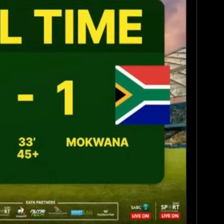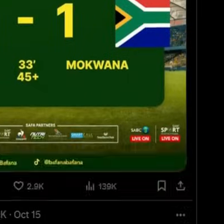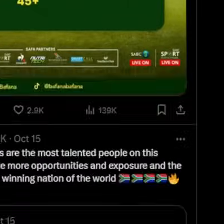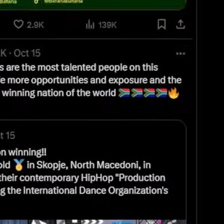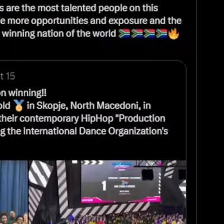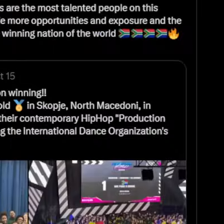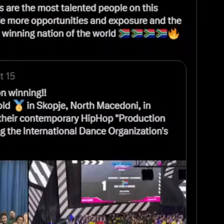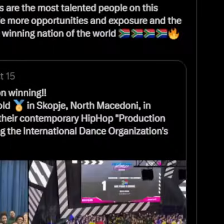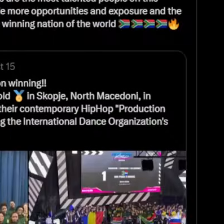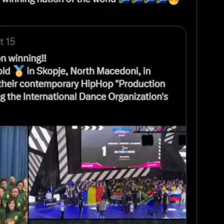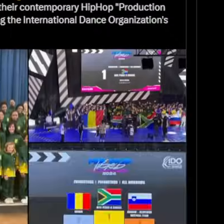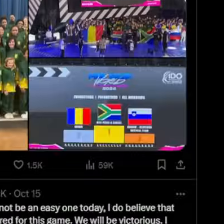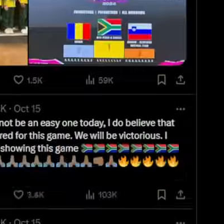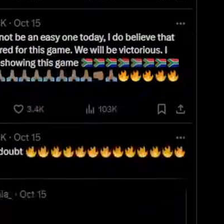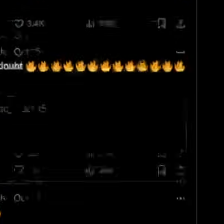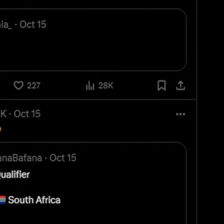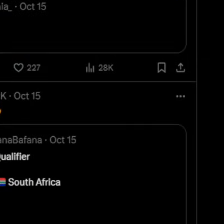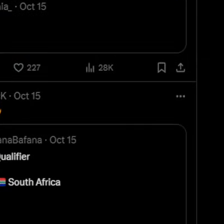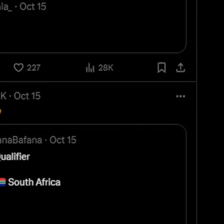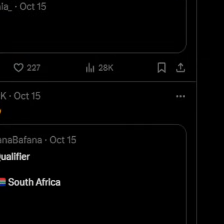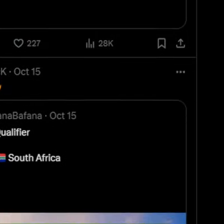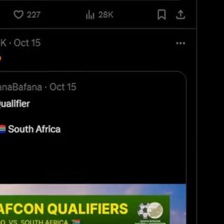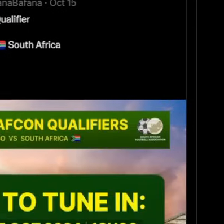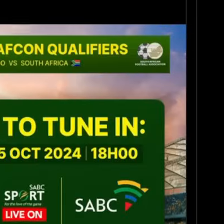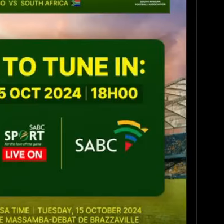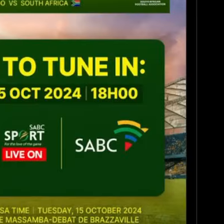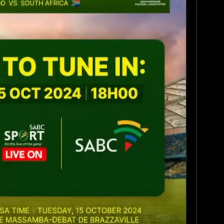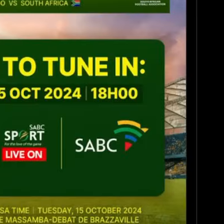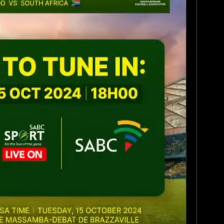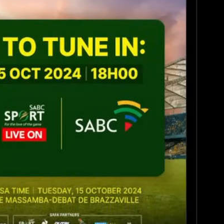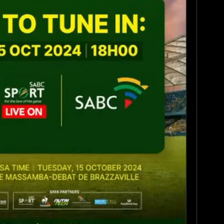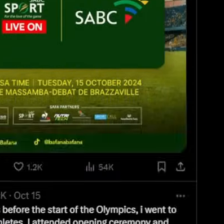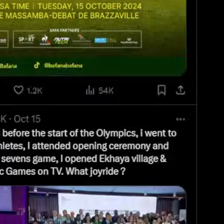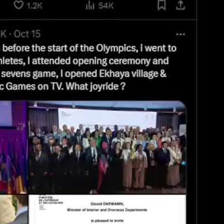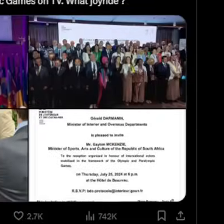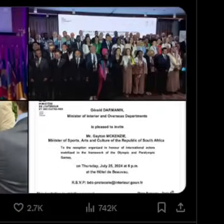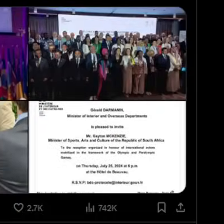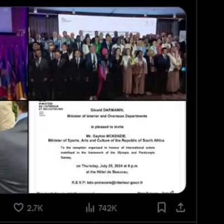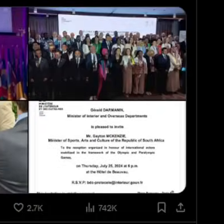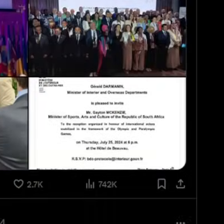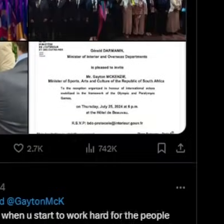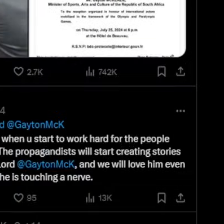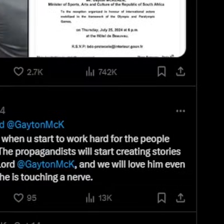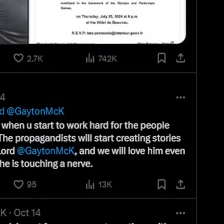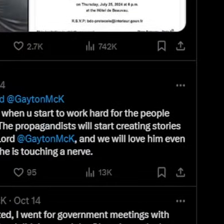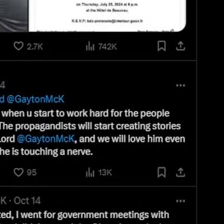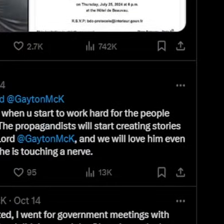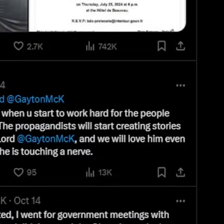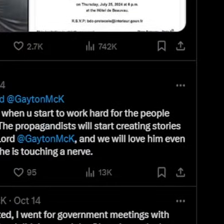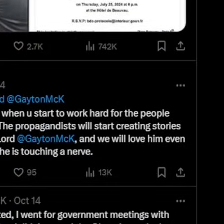the outrage that came with that, I'm trying to find that tweet, man. They are still insulting him even today.